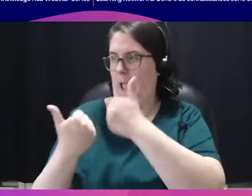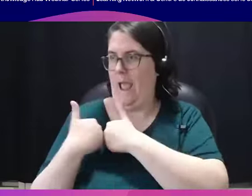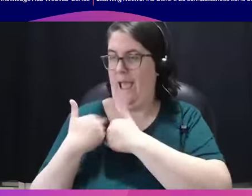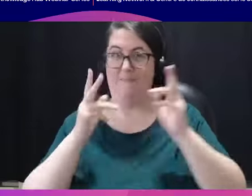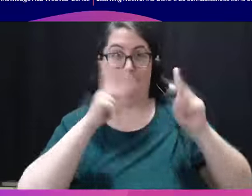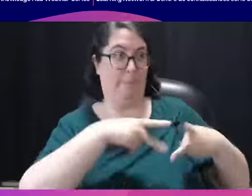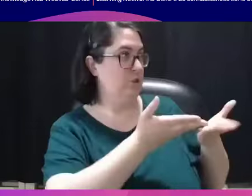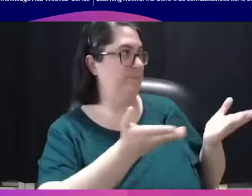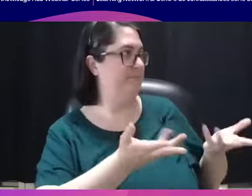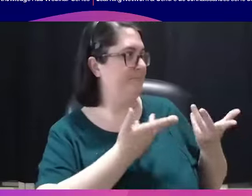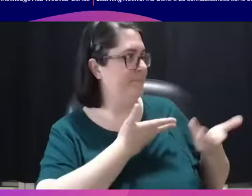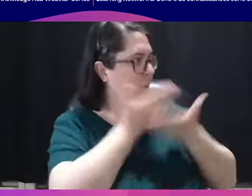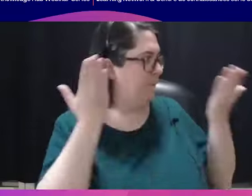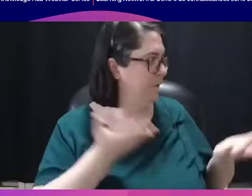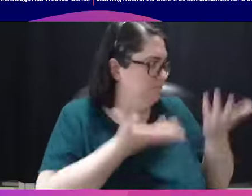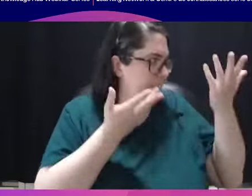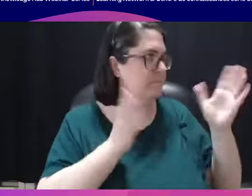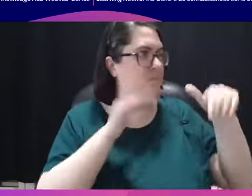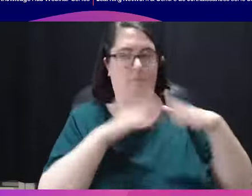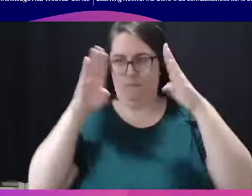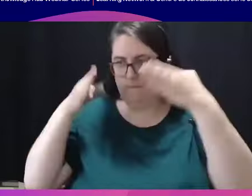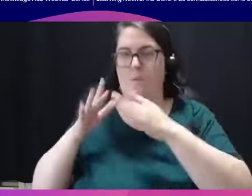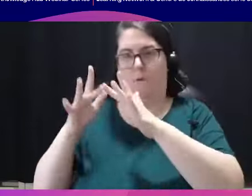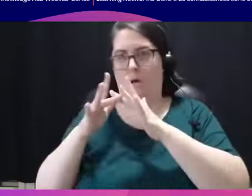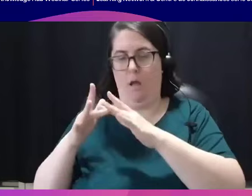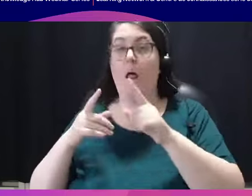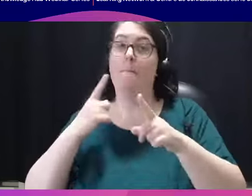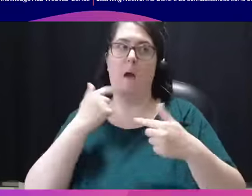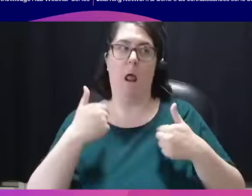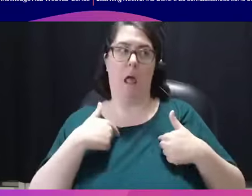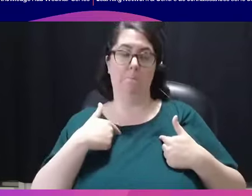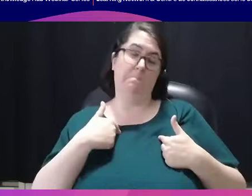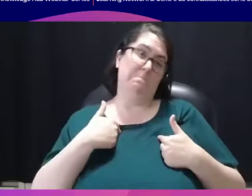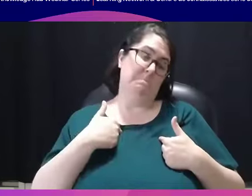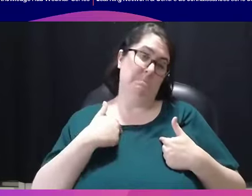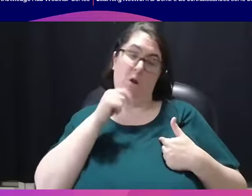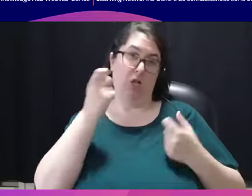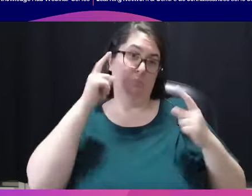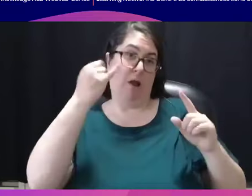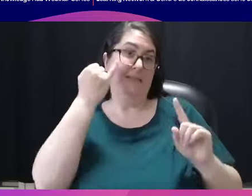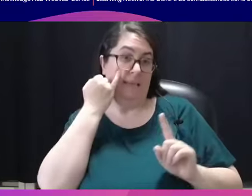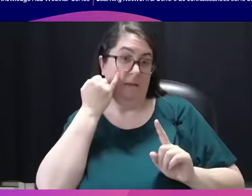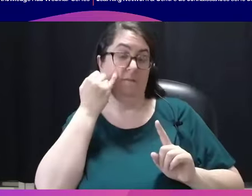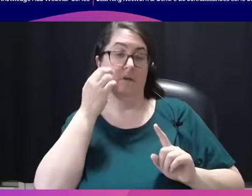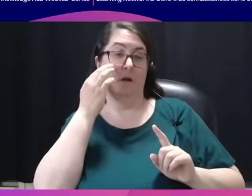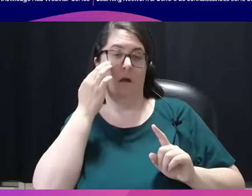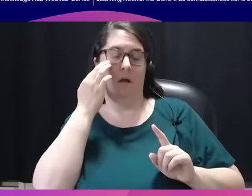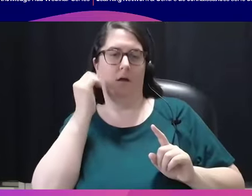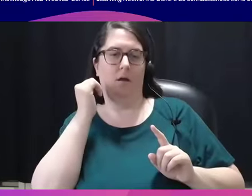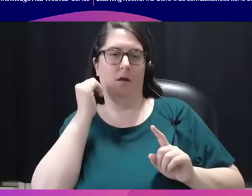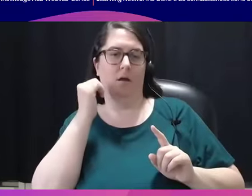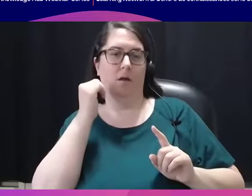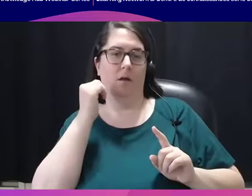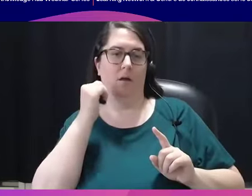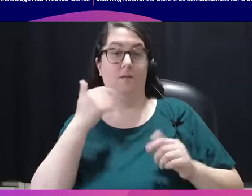really crucial there. But I also wouldn't be surprised if that's something that, especially perhaps with youth, that they